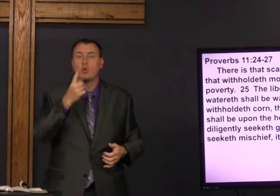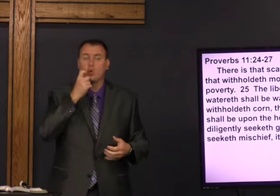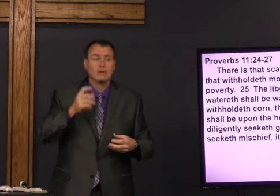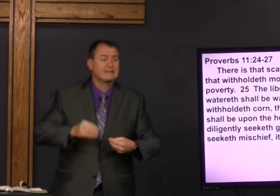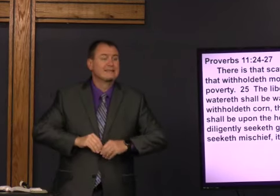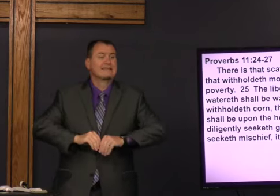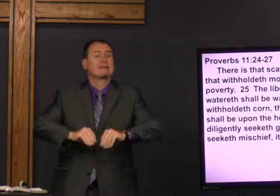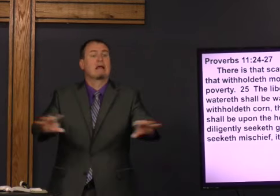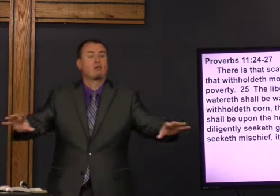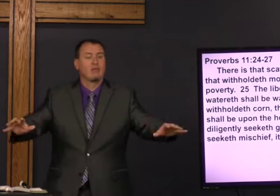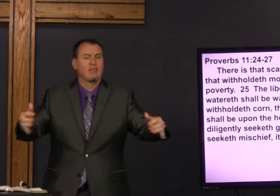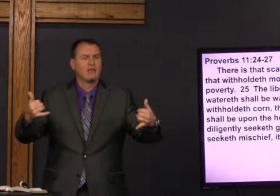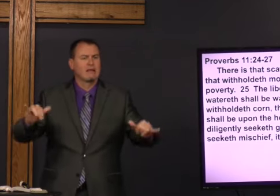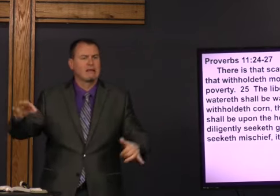what this set is. Now,